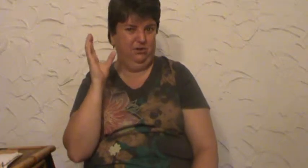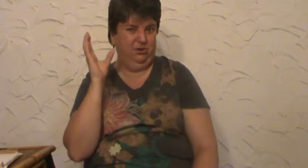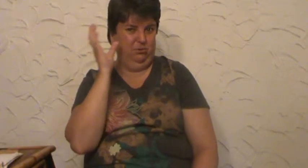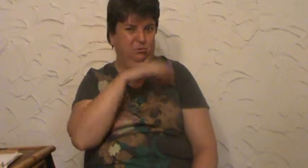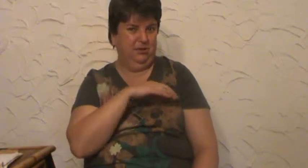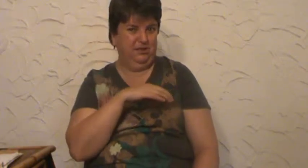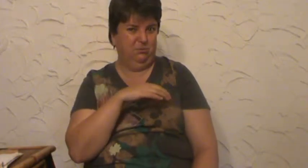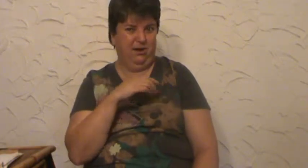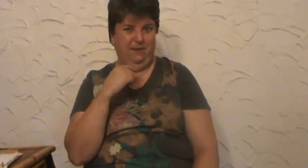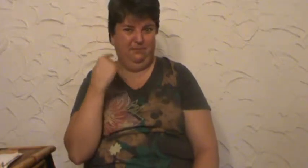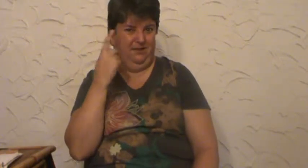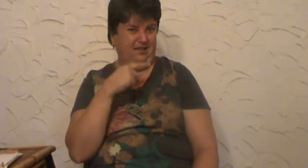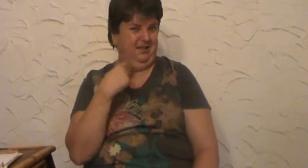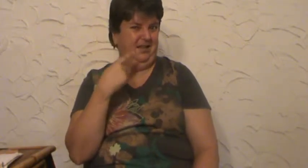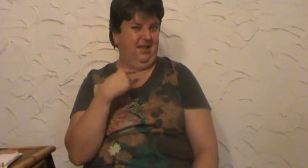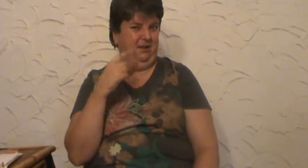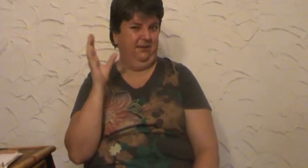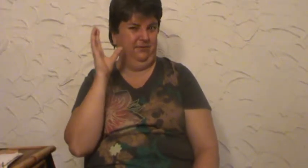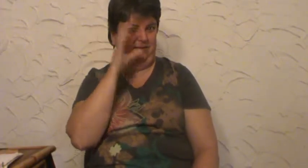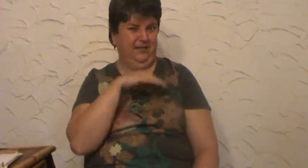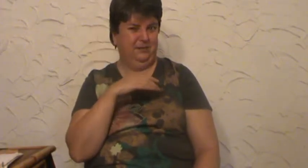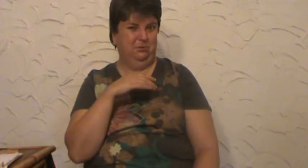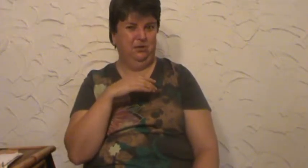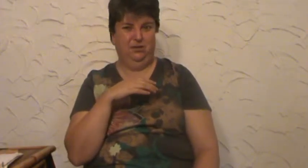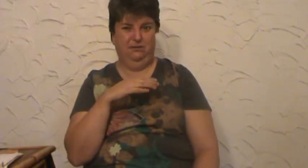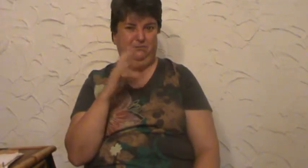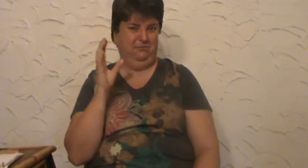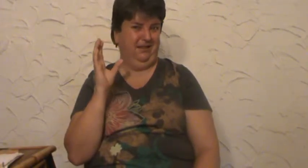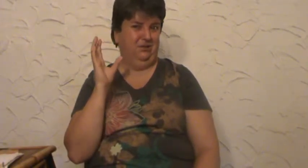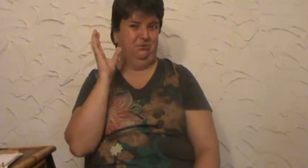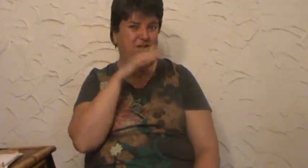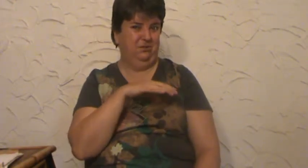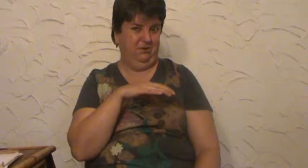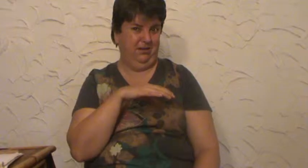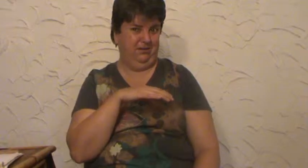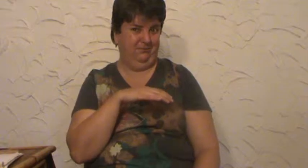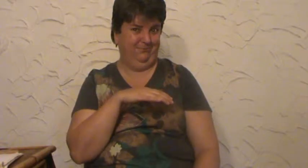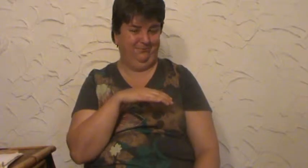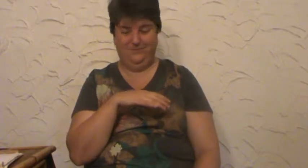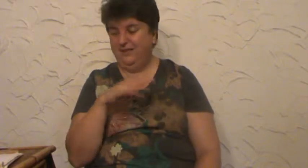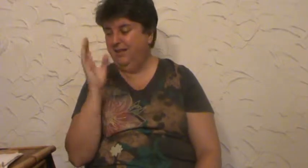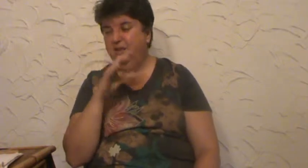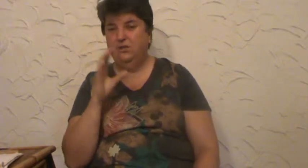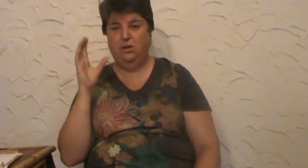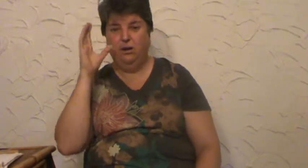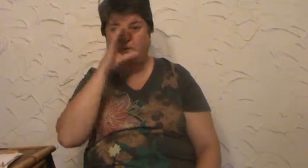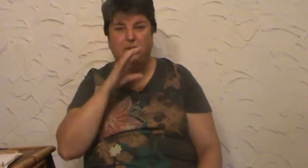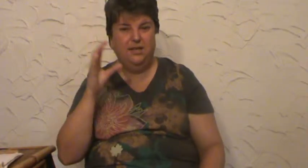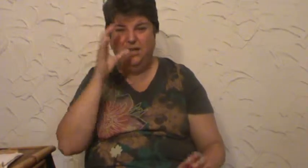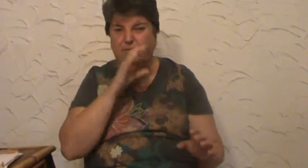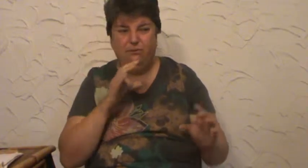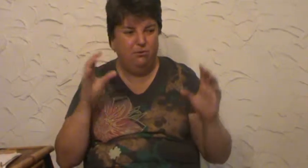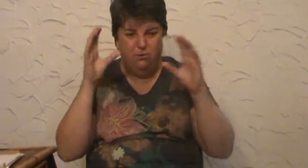just do it one swipe and you have the expression of that's really strange. So I'm looking